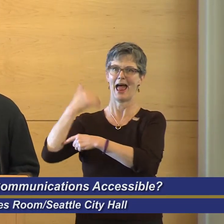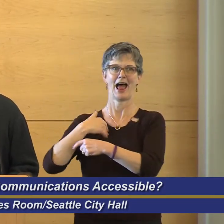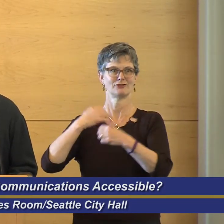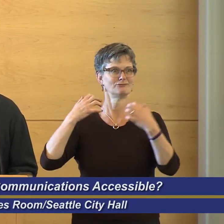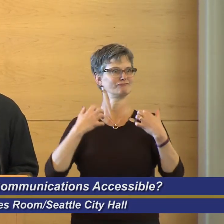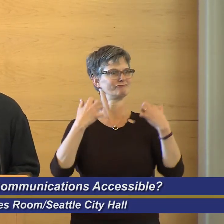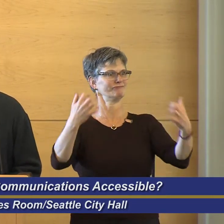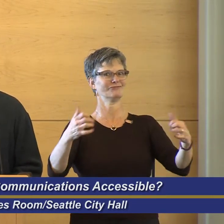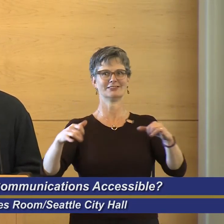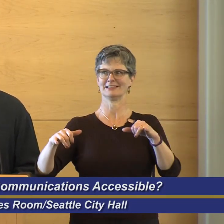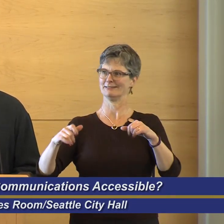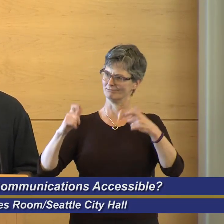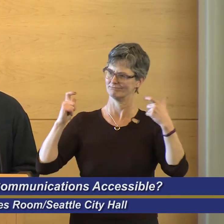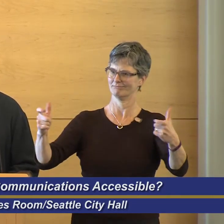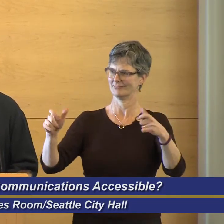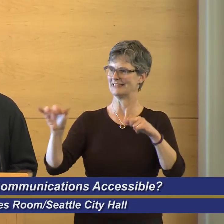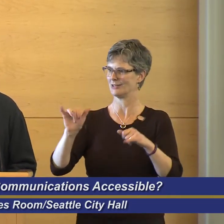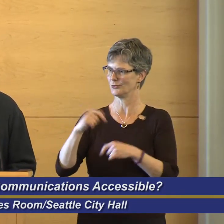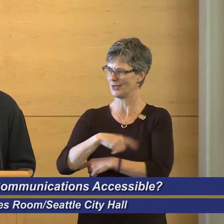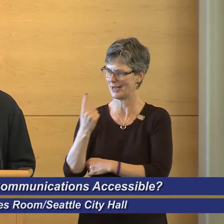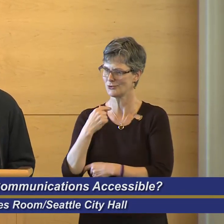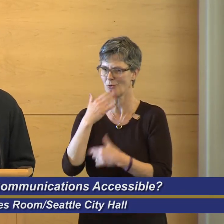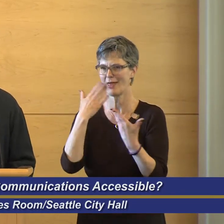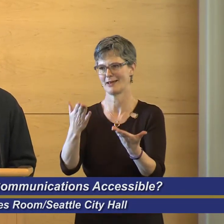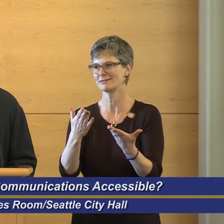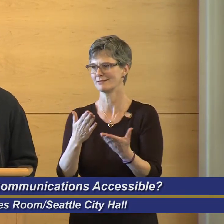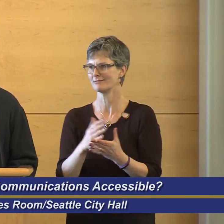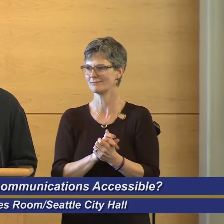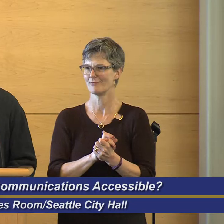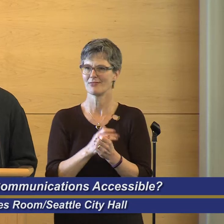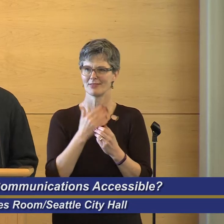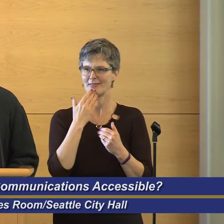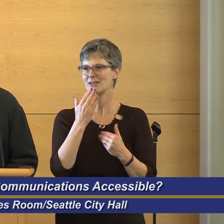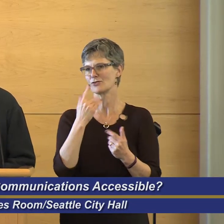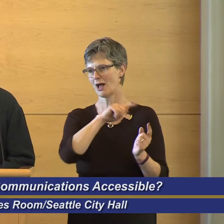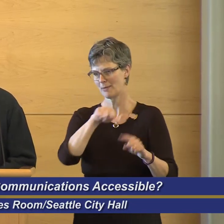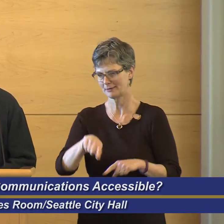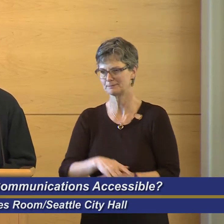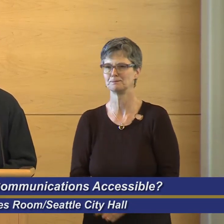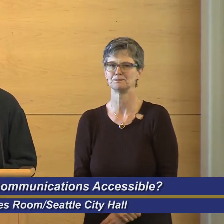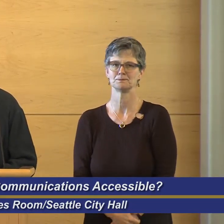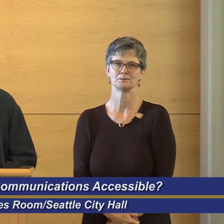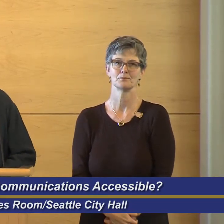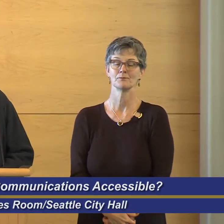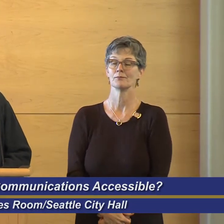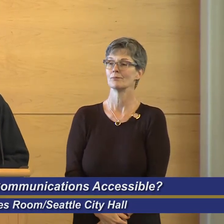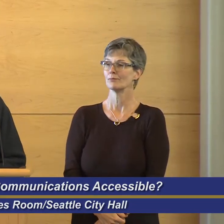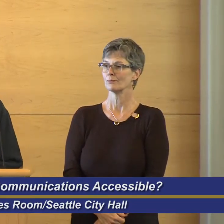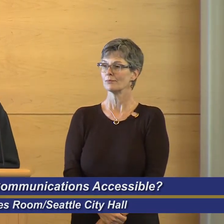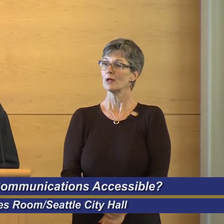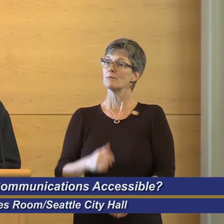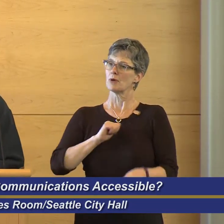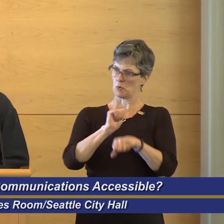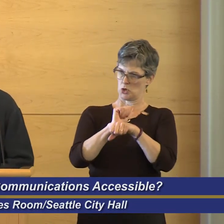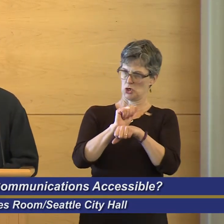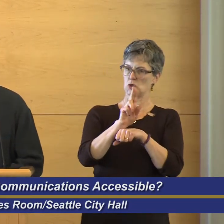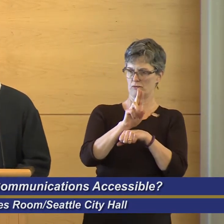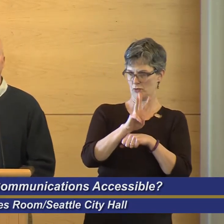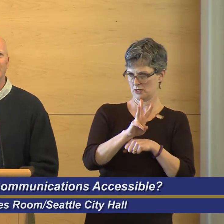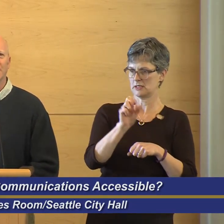But I really get thrilled when there are a lot of people who are interested in this topic and wanting to engage about this. So ideally,